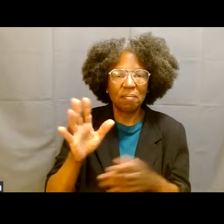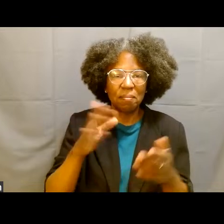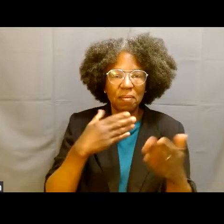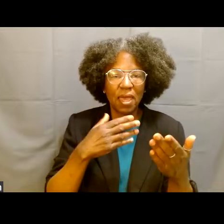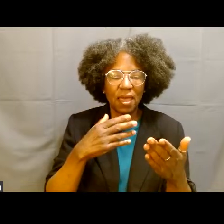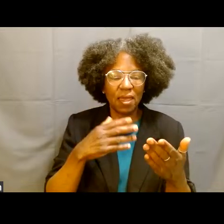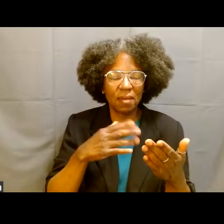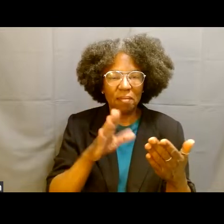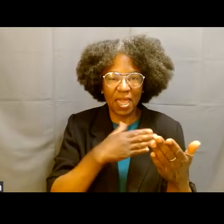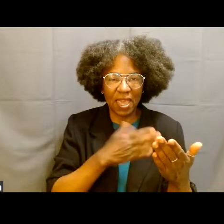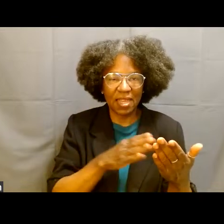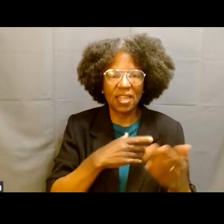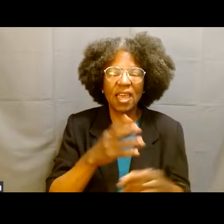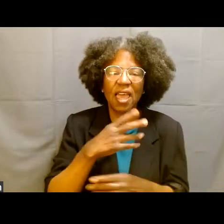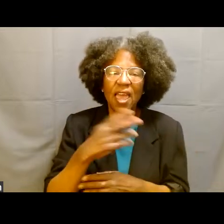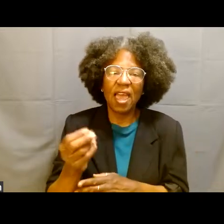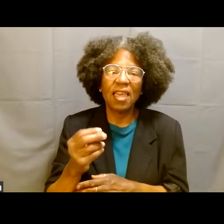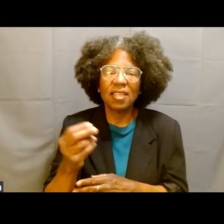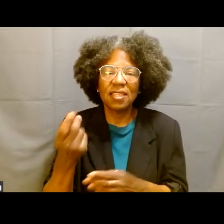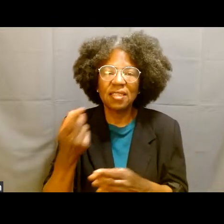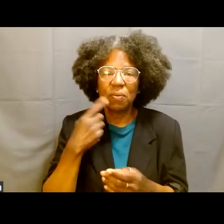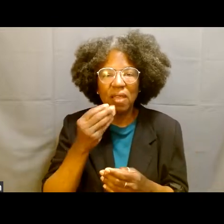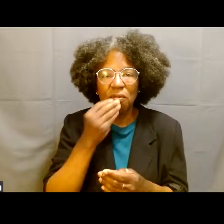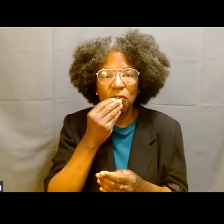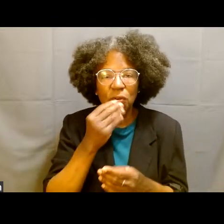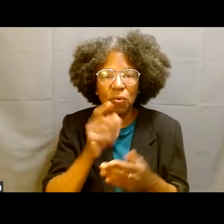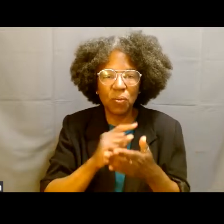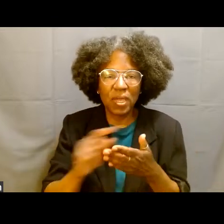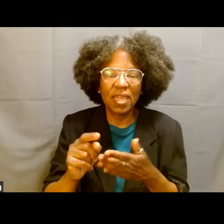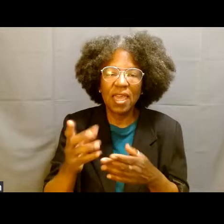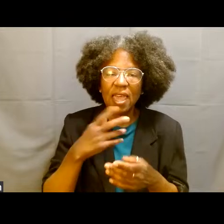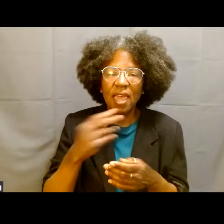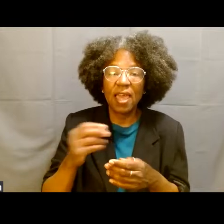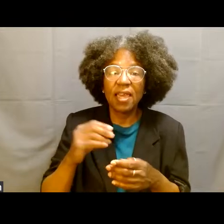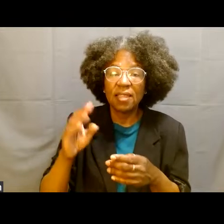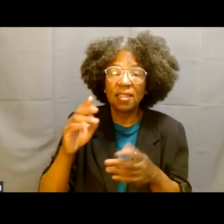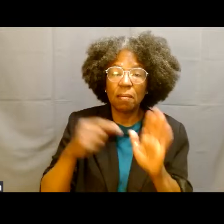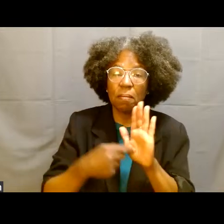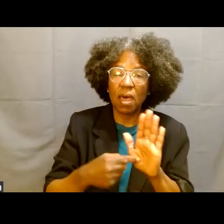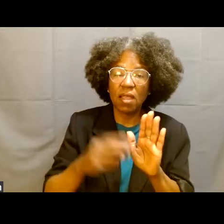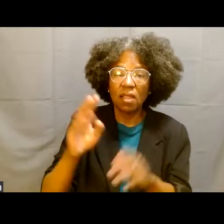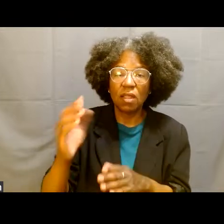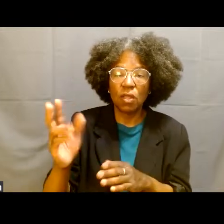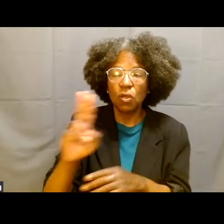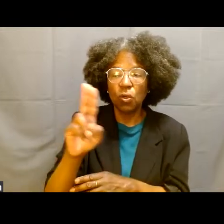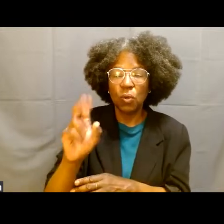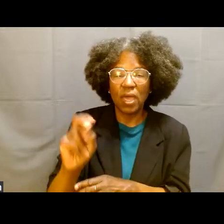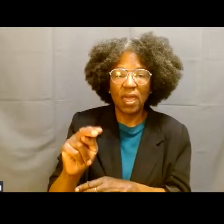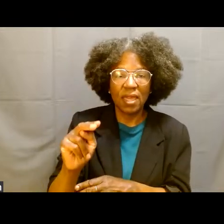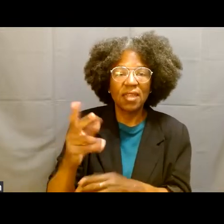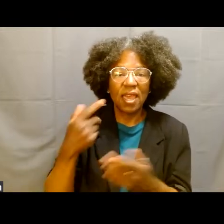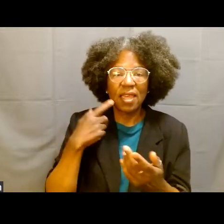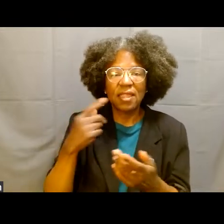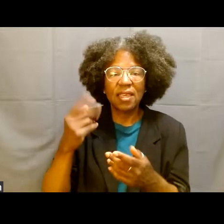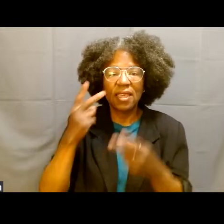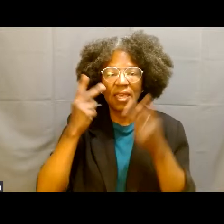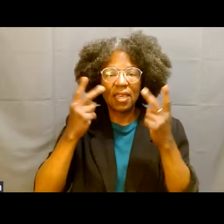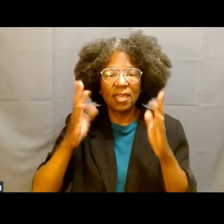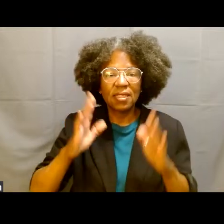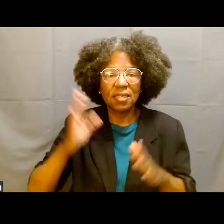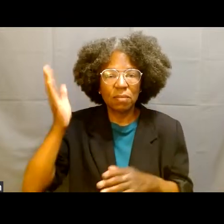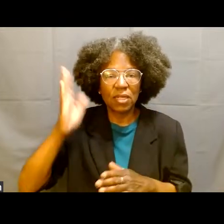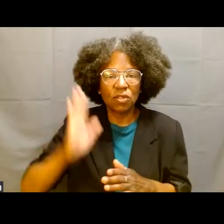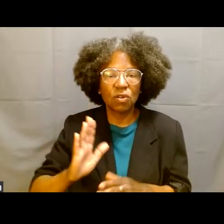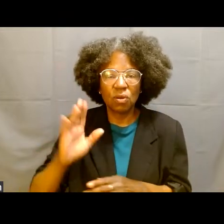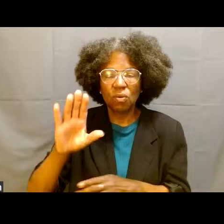Model UN held its first ever home conference on Saturday. And the guest speaker was Eric Schultz, who was the deputy